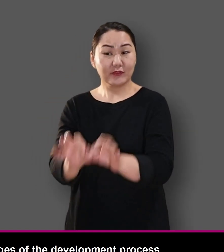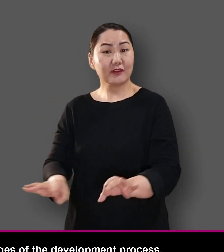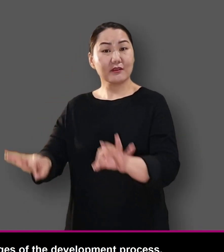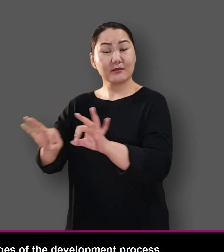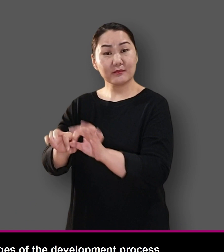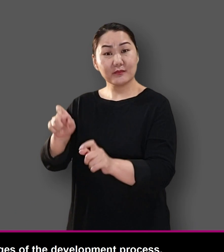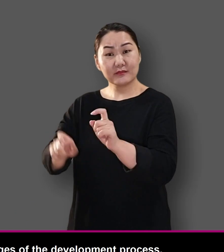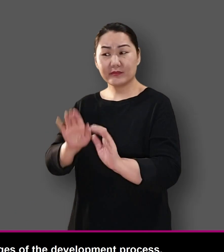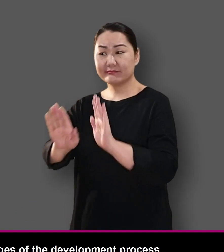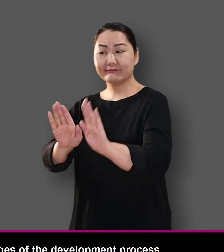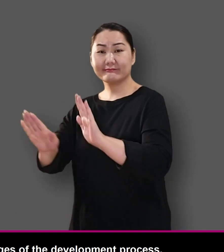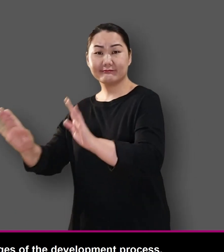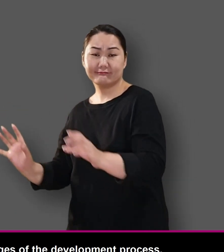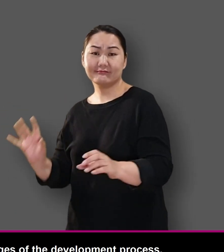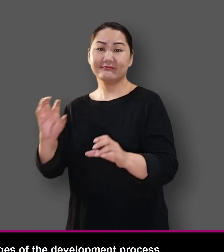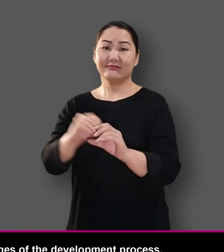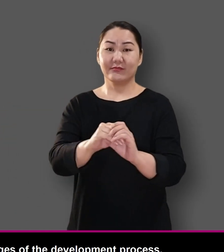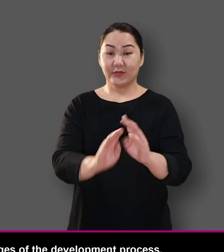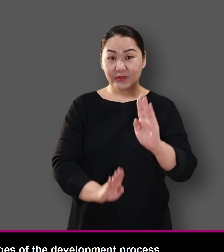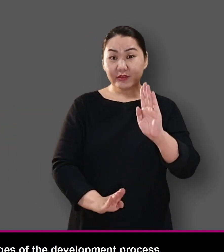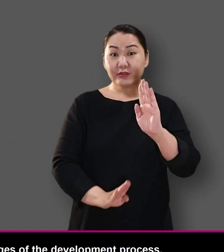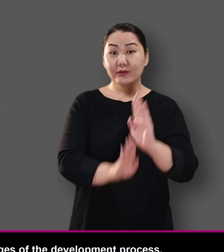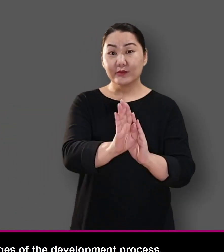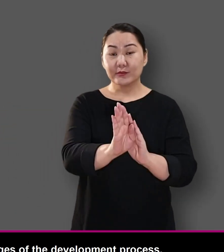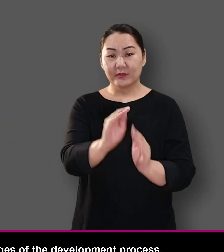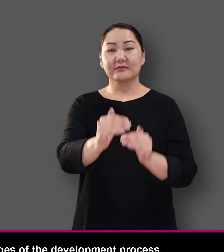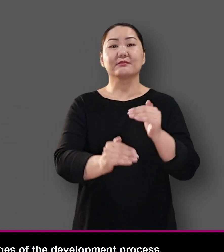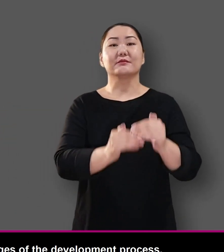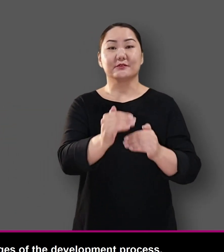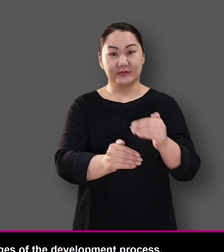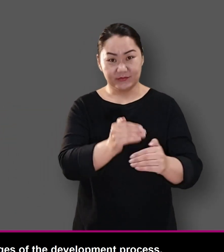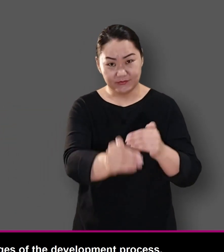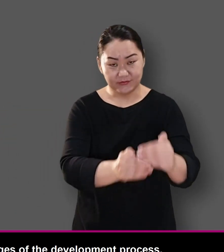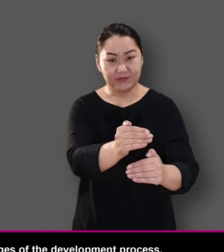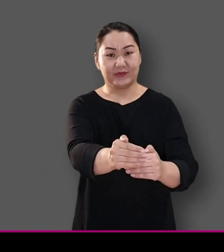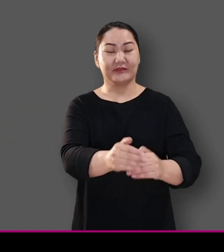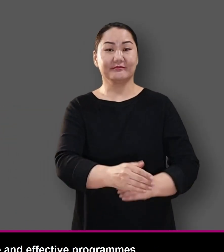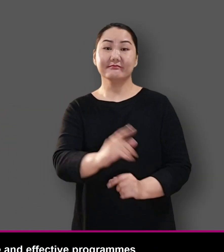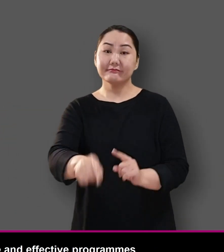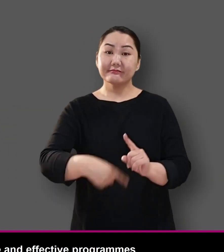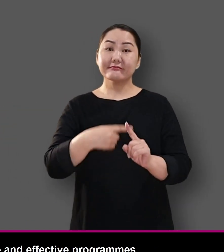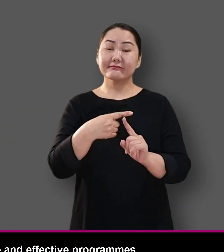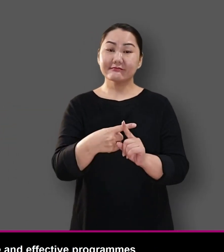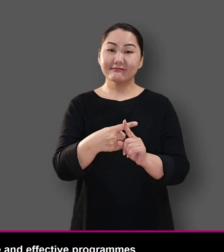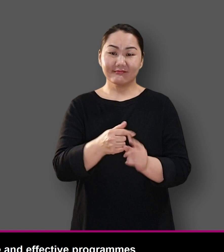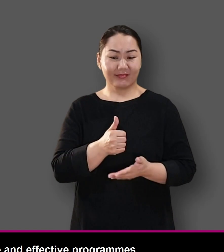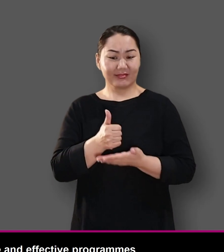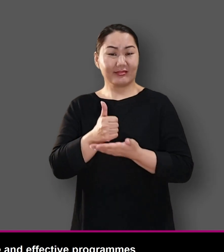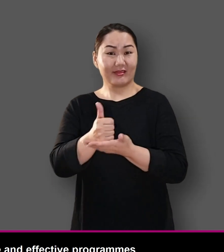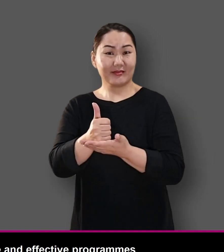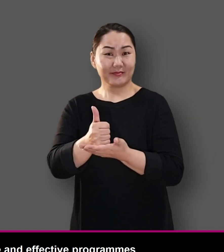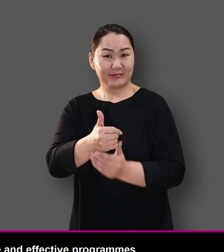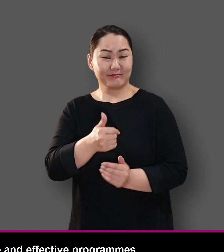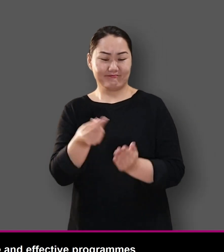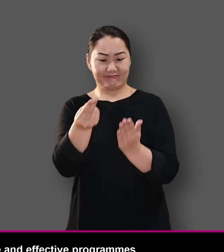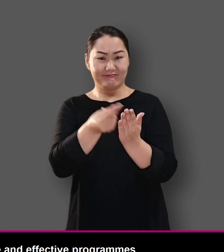of primary actors at all stages of the development process to design appropriate and